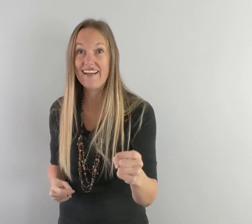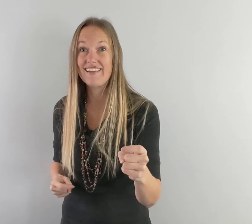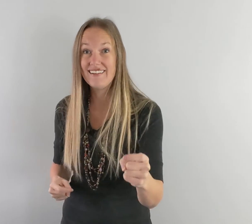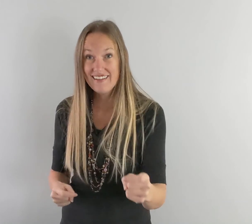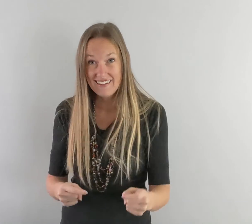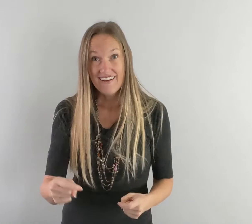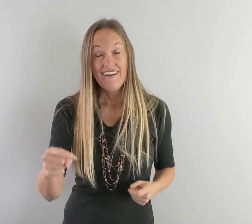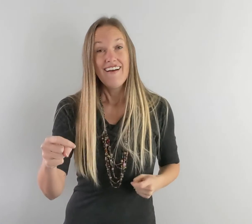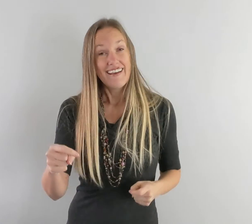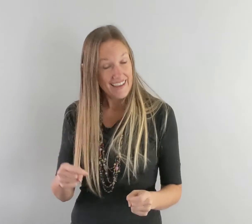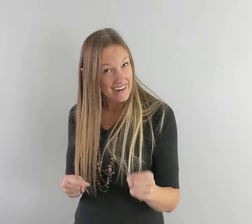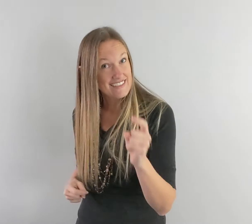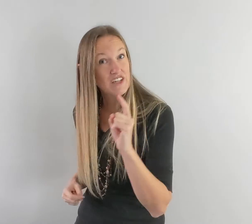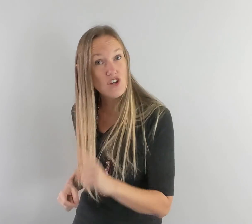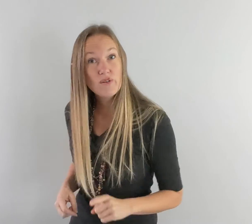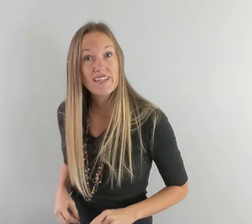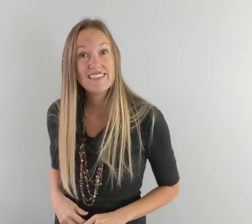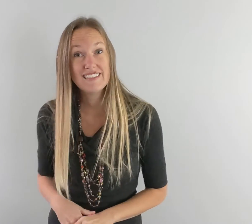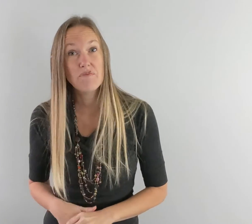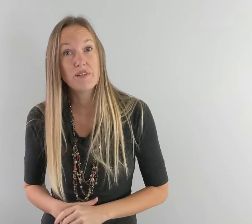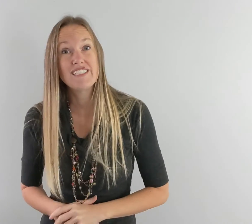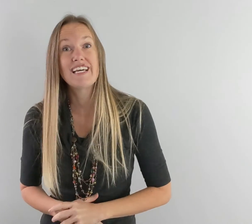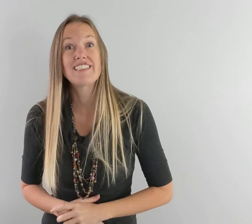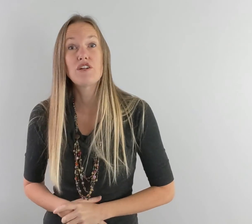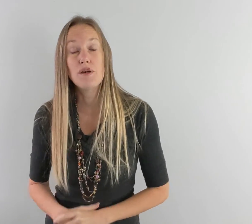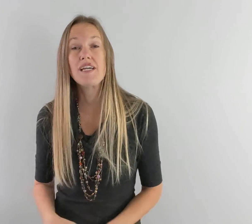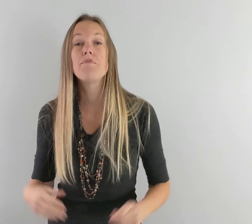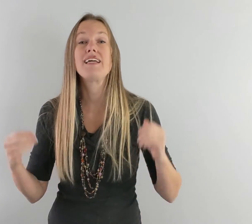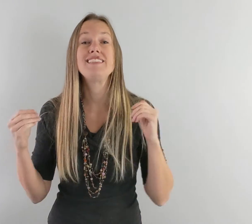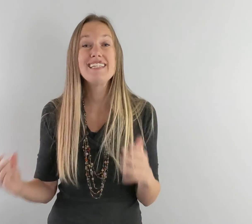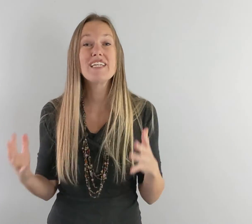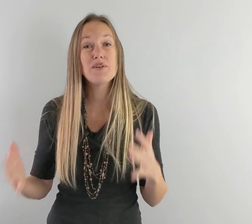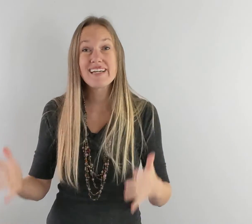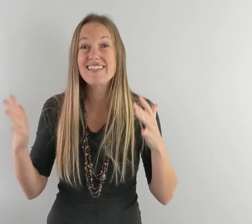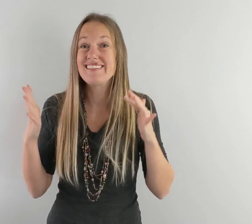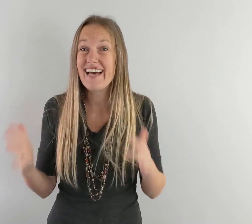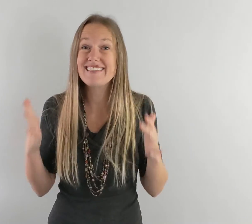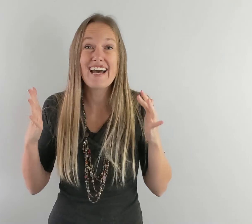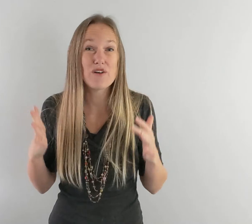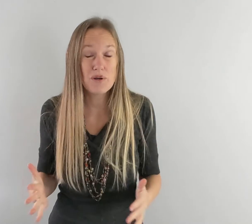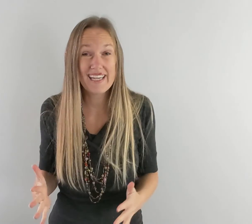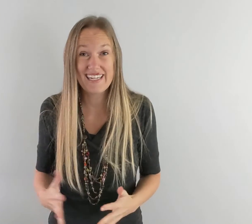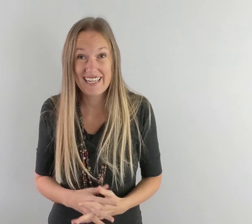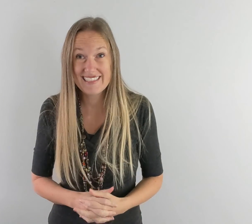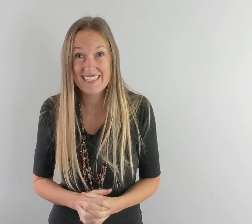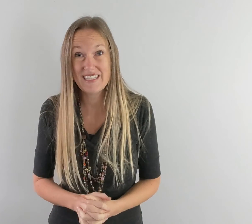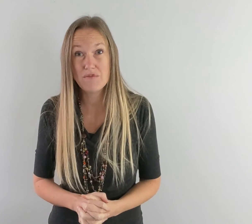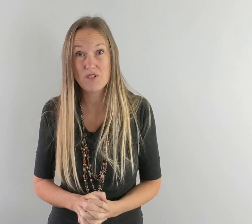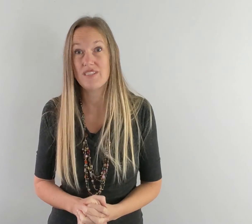reign. Hey guys, I know that I did that bridge section quick, but I did it quick because that's how quick it is in the